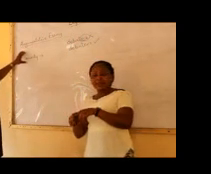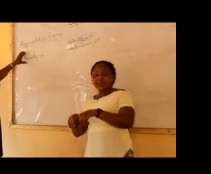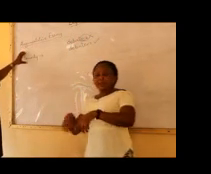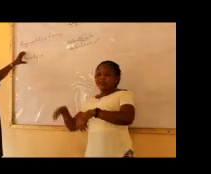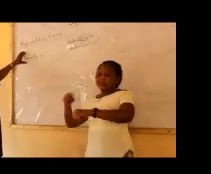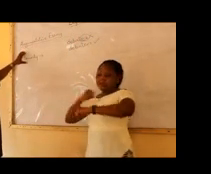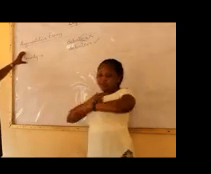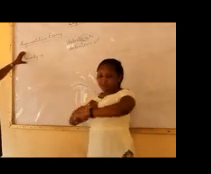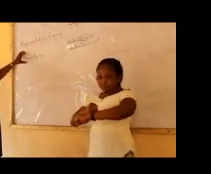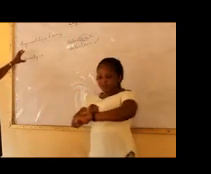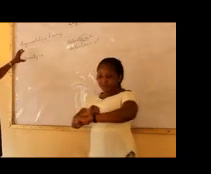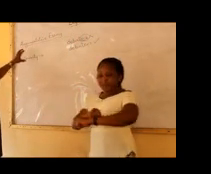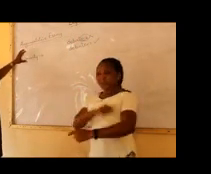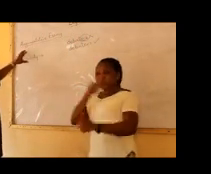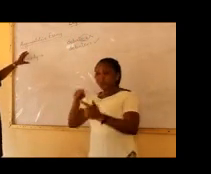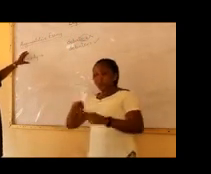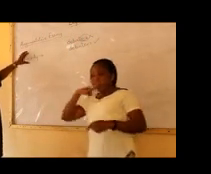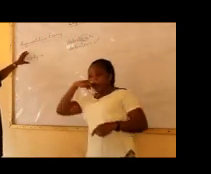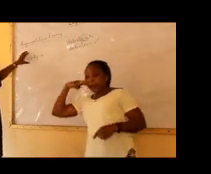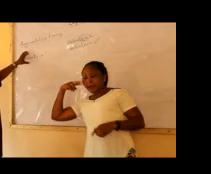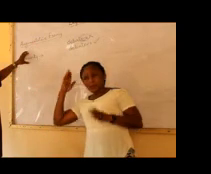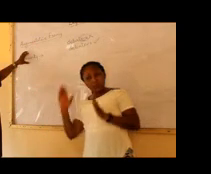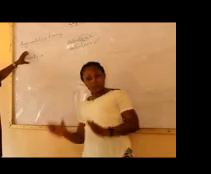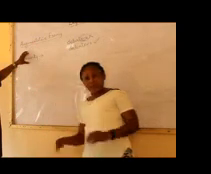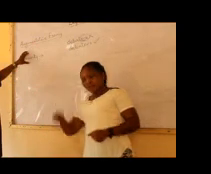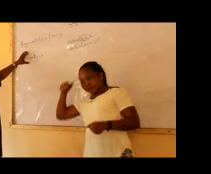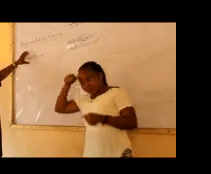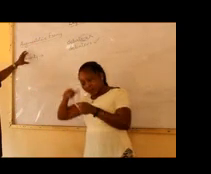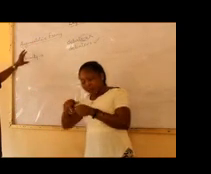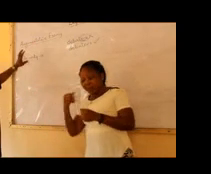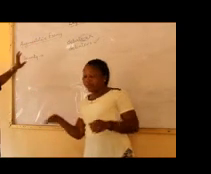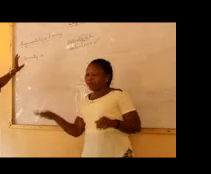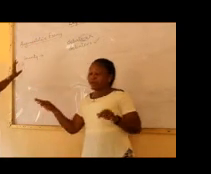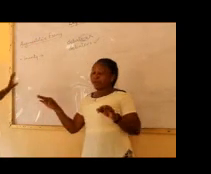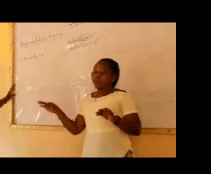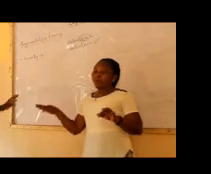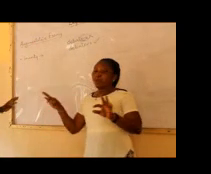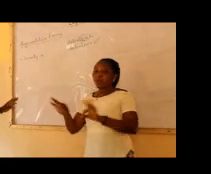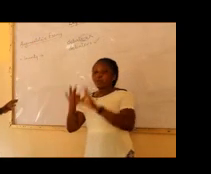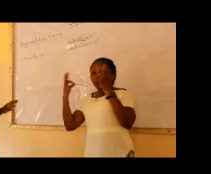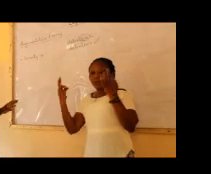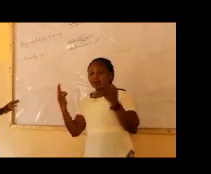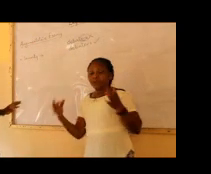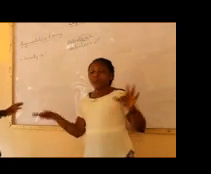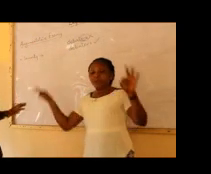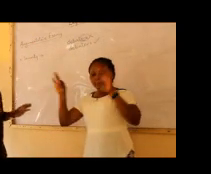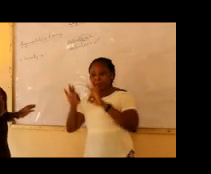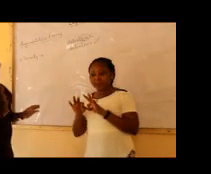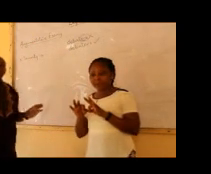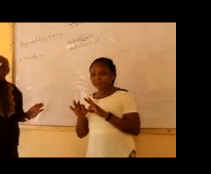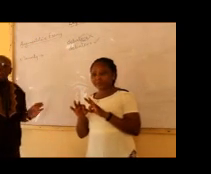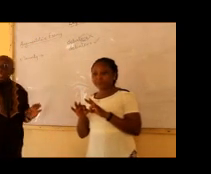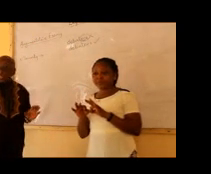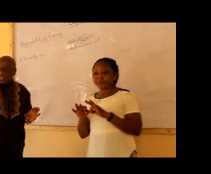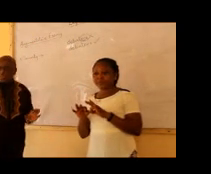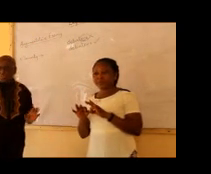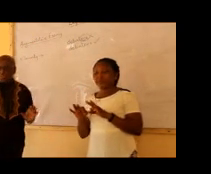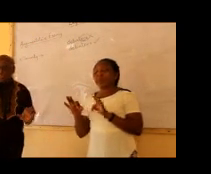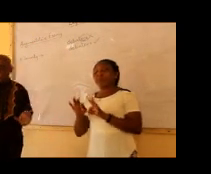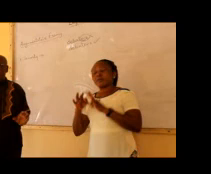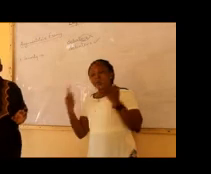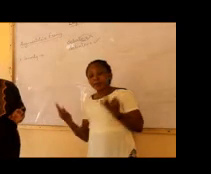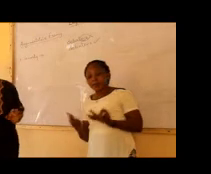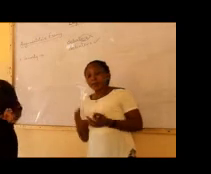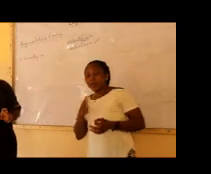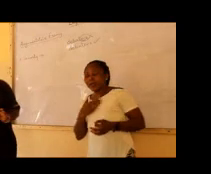remember the family and decides to visit them, no matter the how you secured